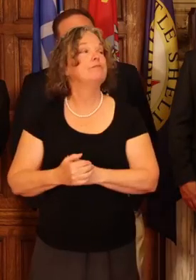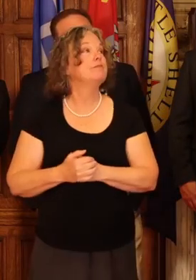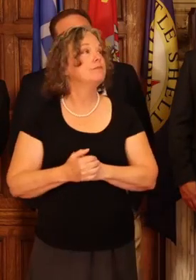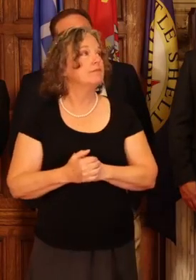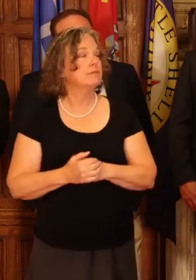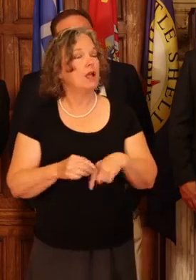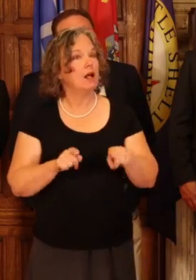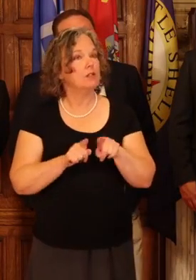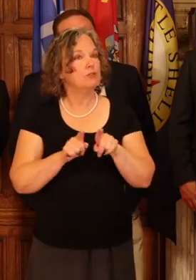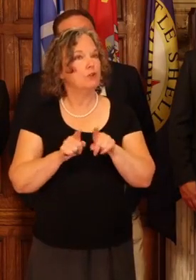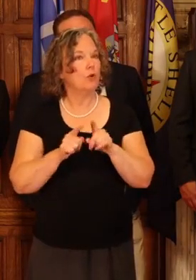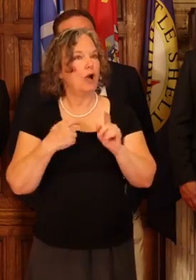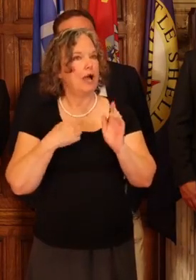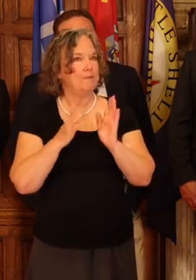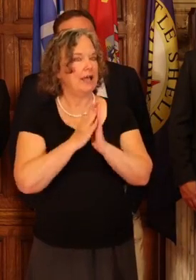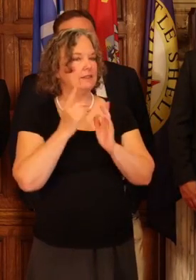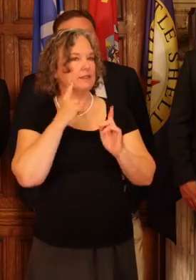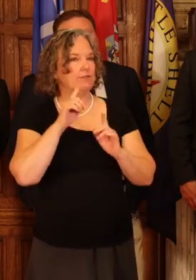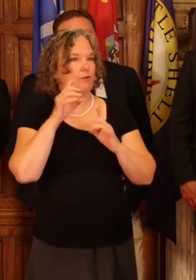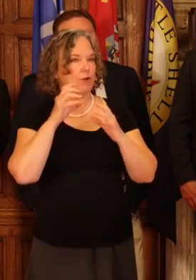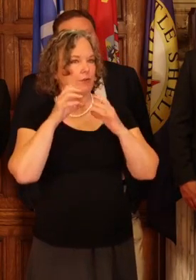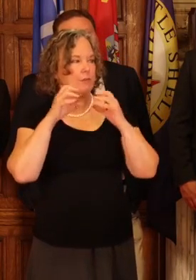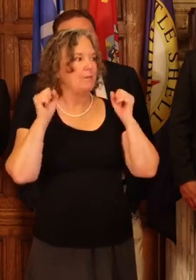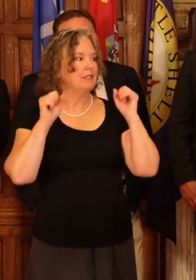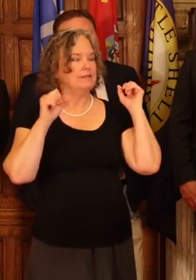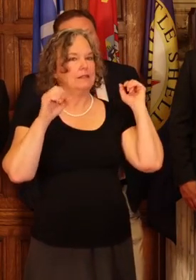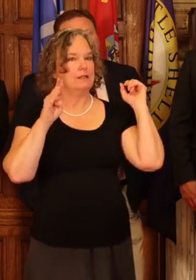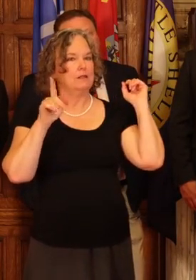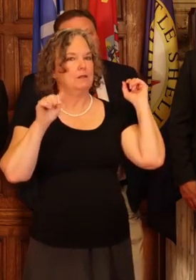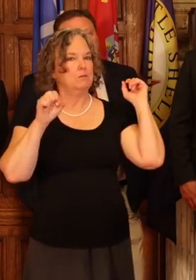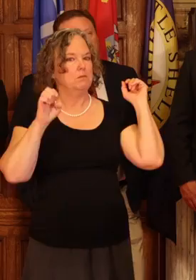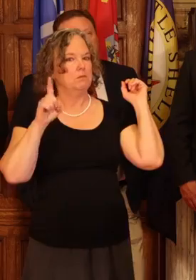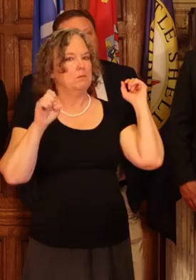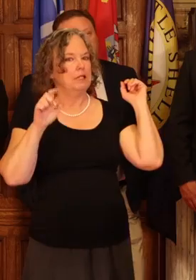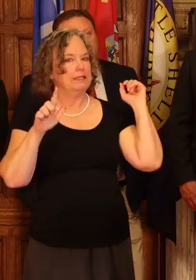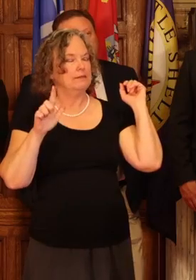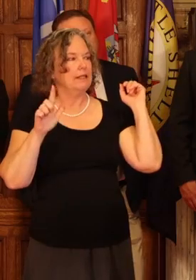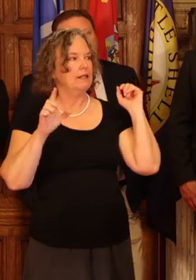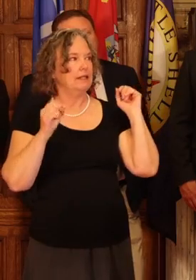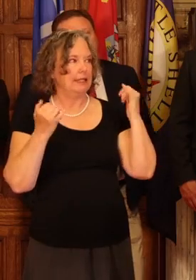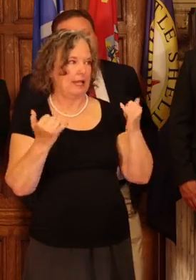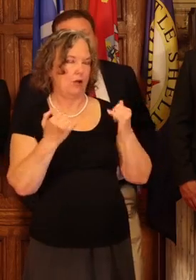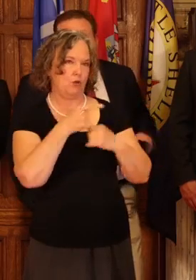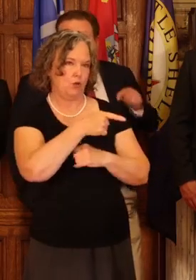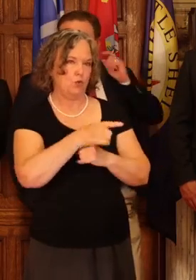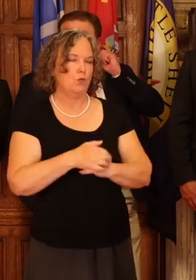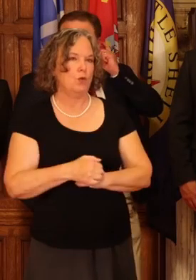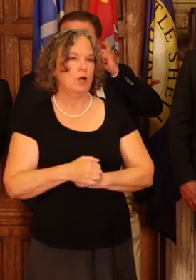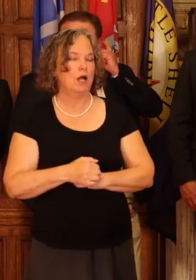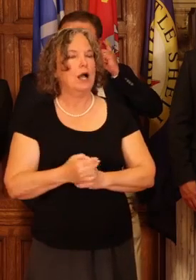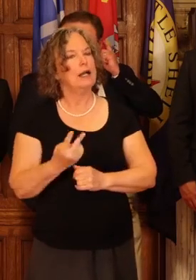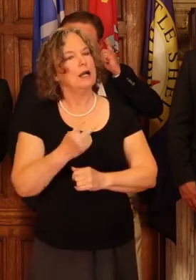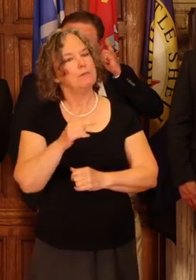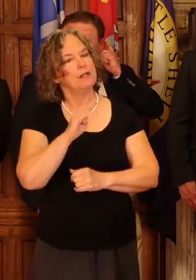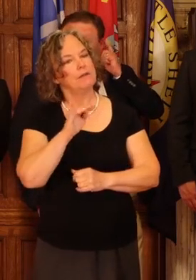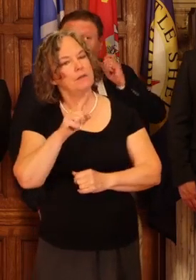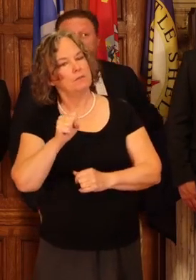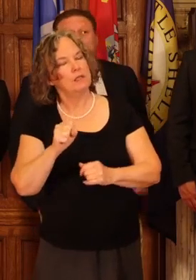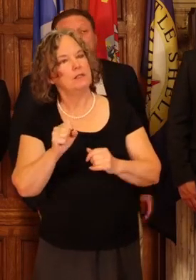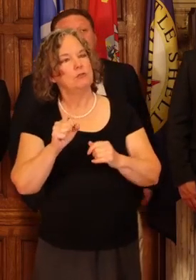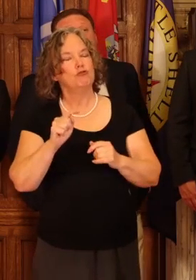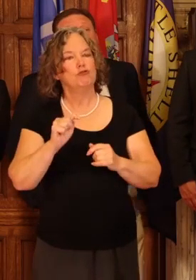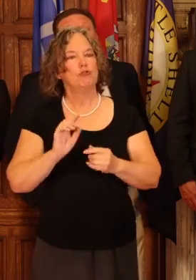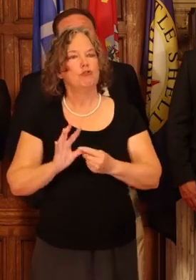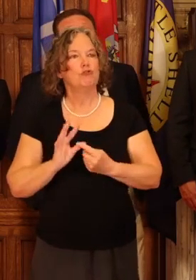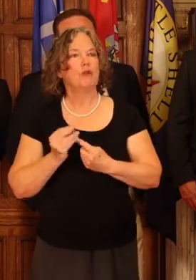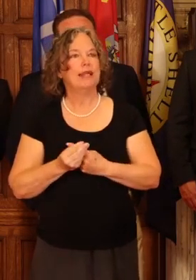on that, I asked this question for President Blaisdell a couple weeks ago, and I just want to ask you as well. With a couple of the bills, the transgender student athletes bill